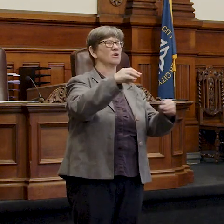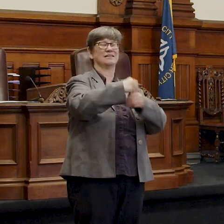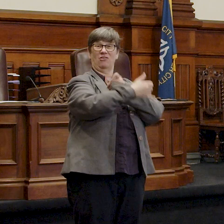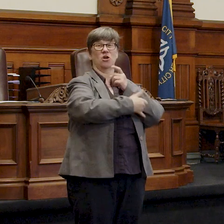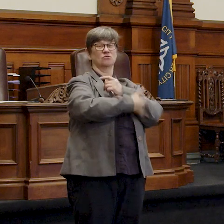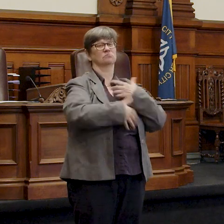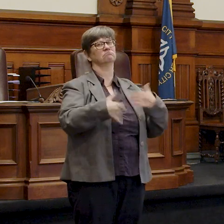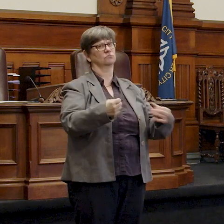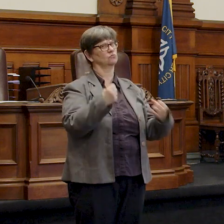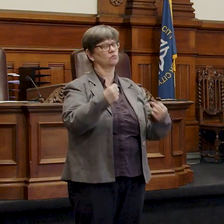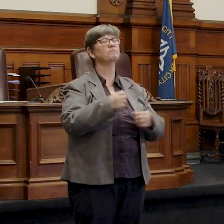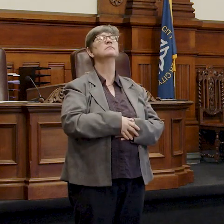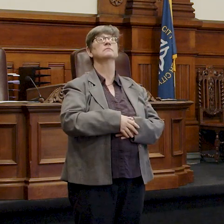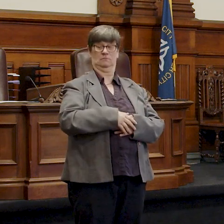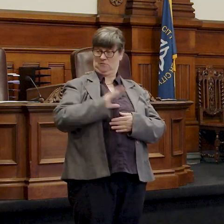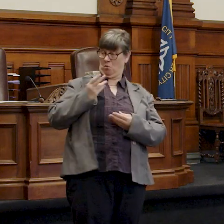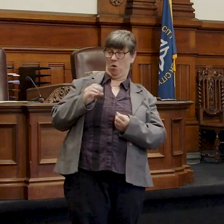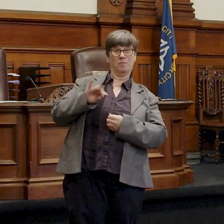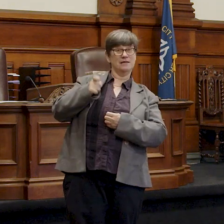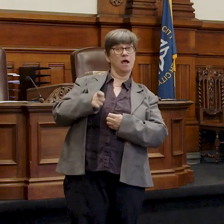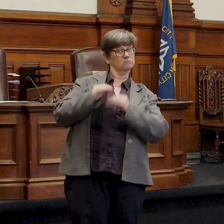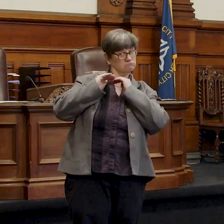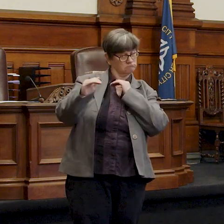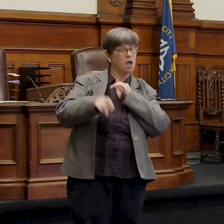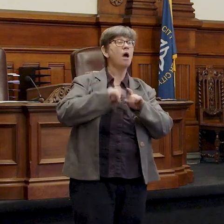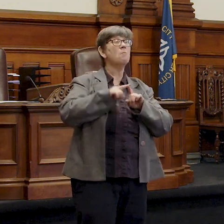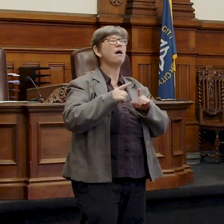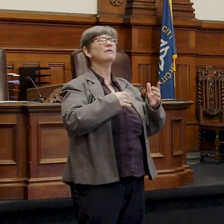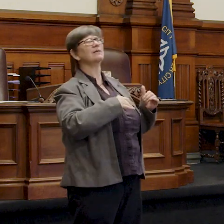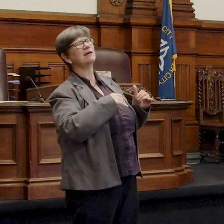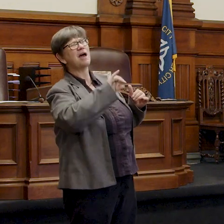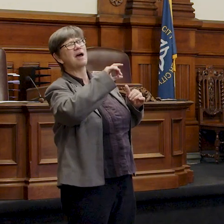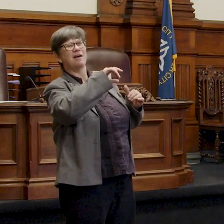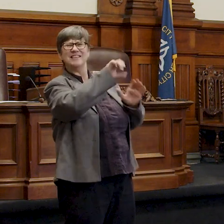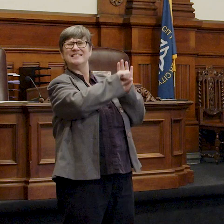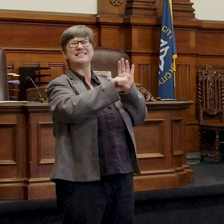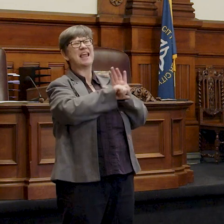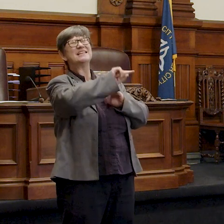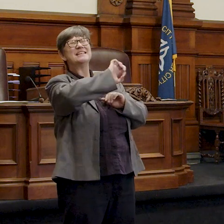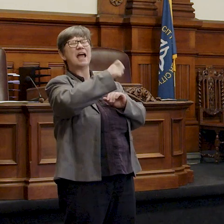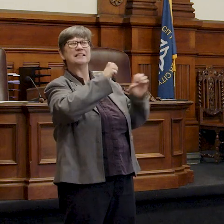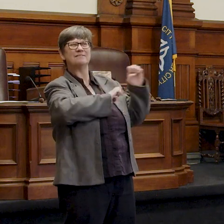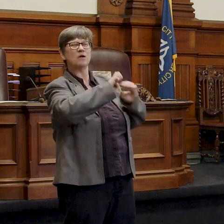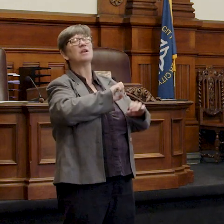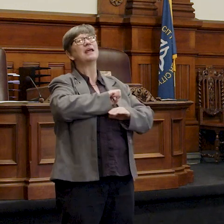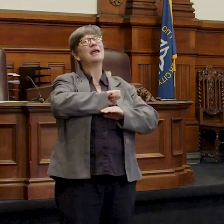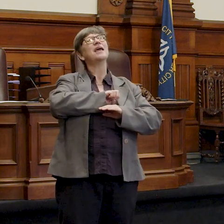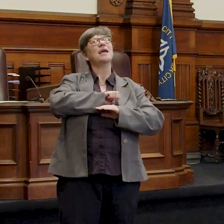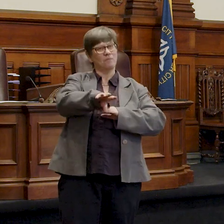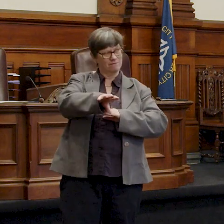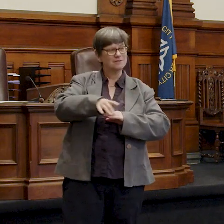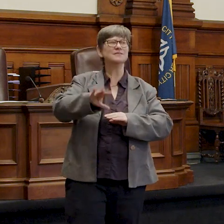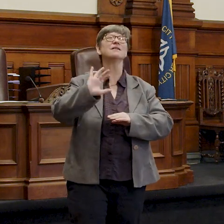the property tax levy, our annual state-mandated tax shift calculation impacts the proportion of property taxes that will be